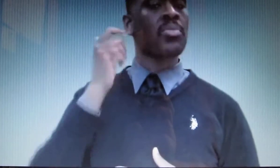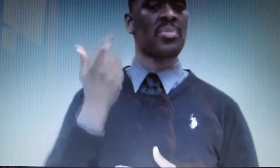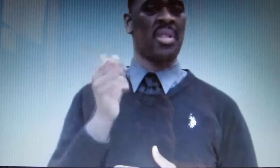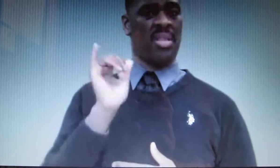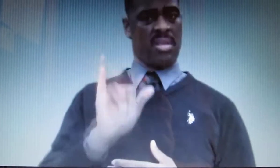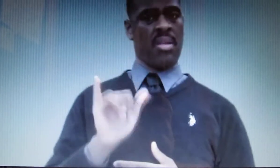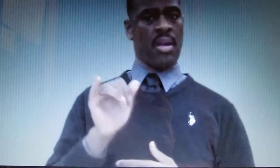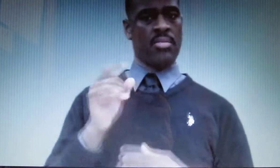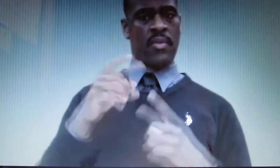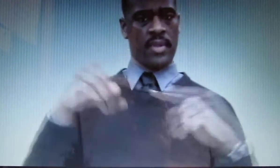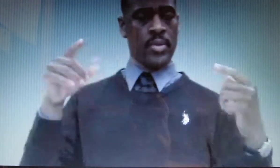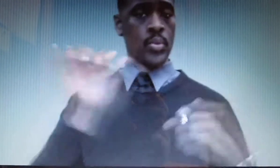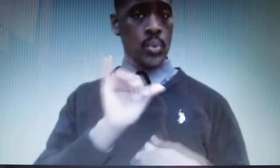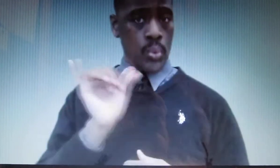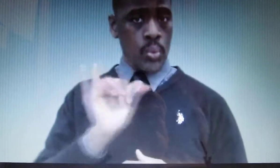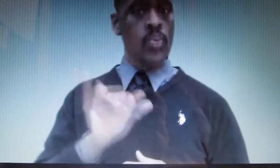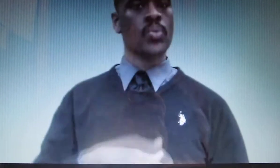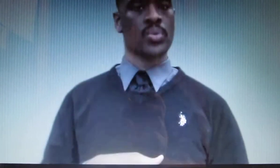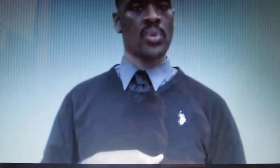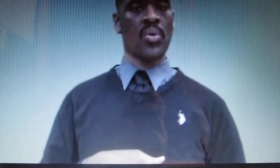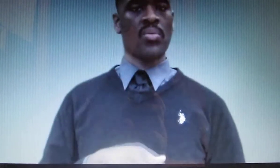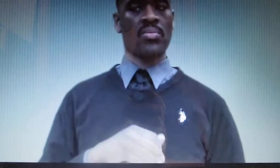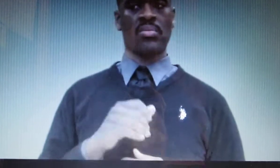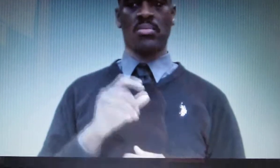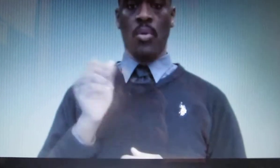the ear. That's all variations also.